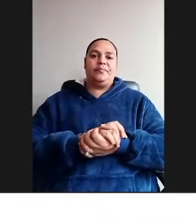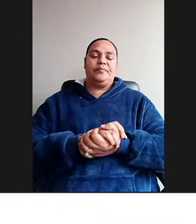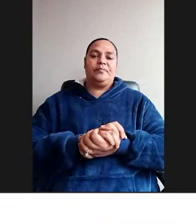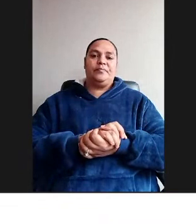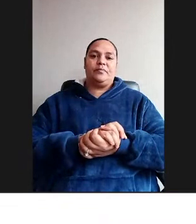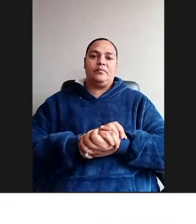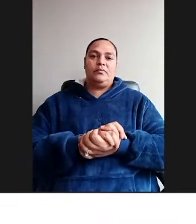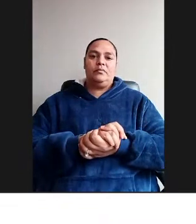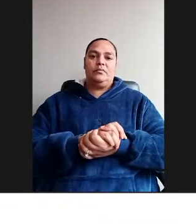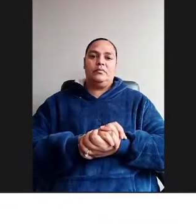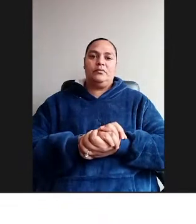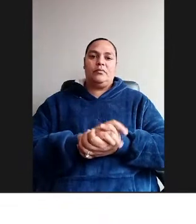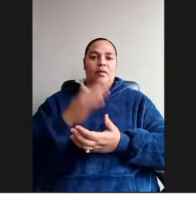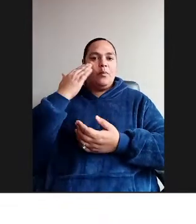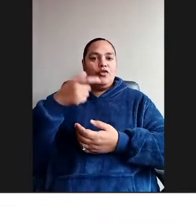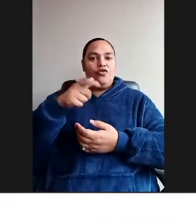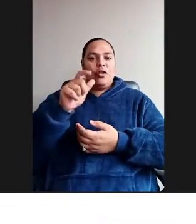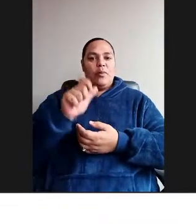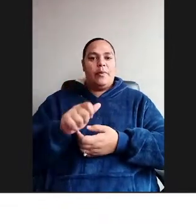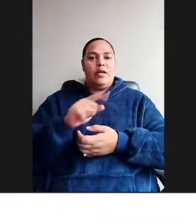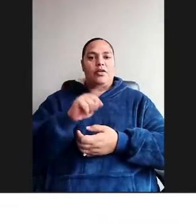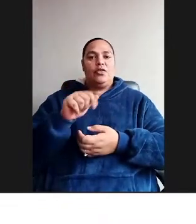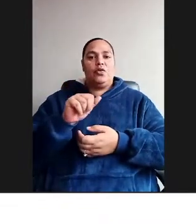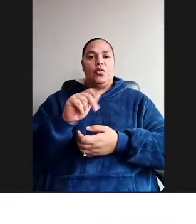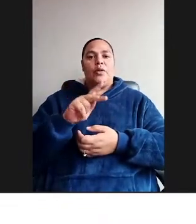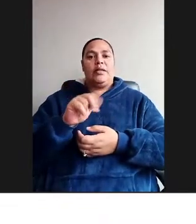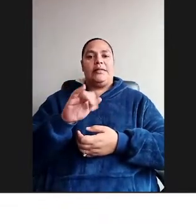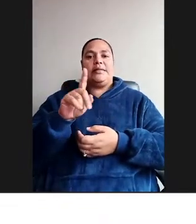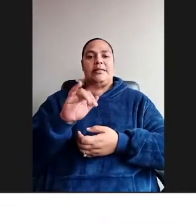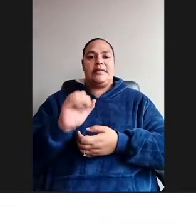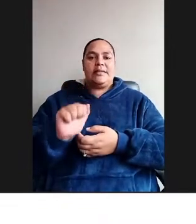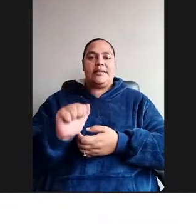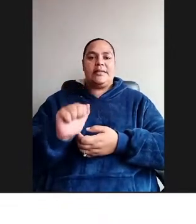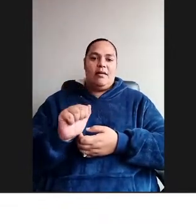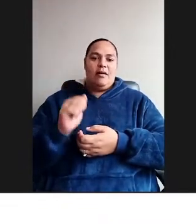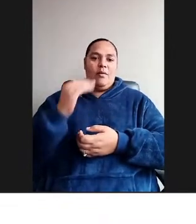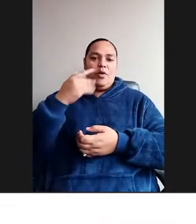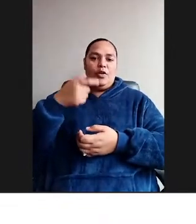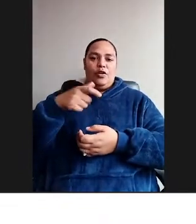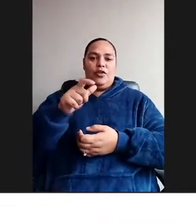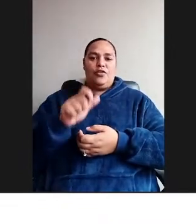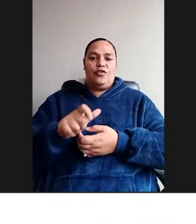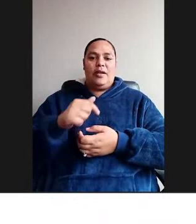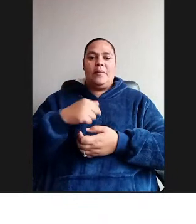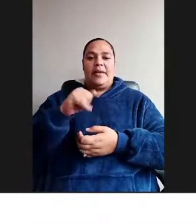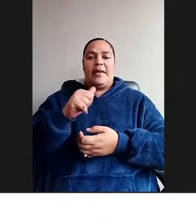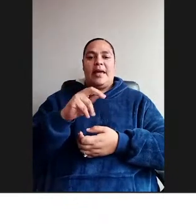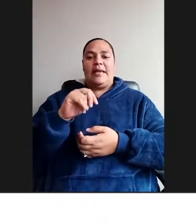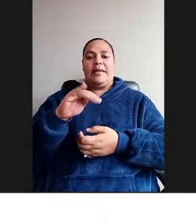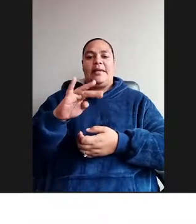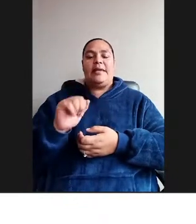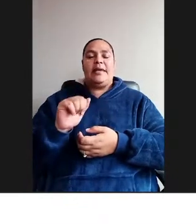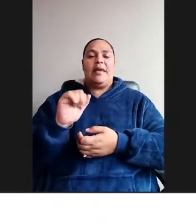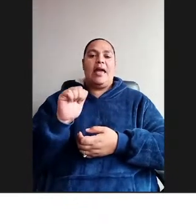Good morning, Chairperson. Zugisan. Morning, Chair. Morning, members. Morning, colleagues. Yanni Ace, Speaker's Office.